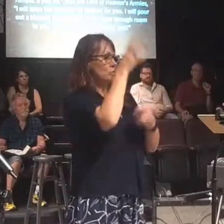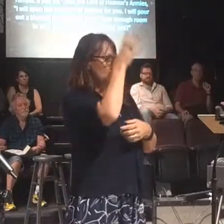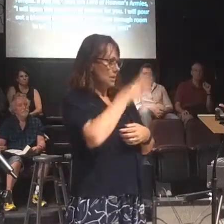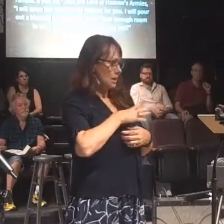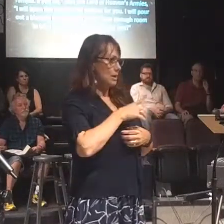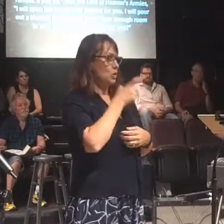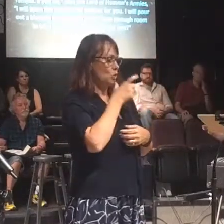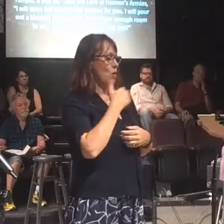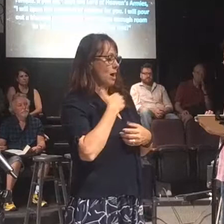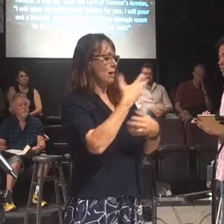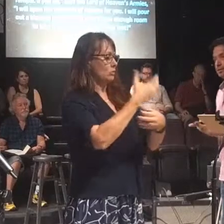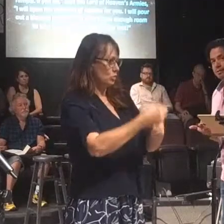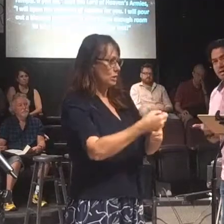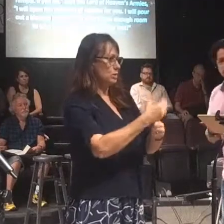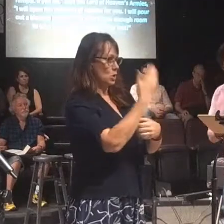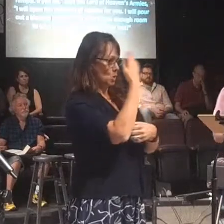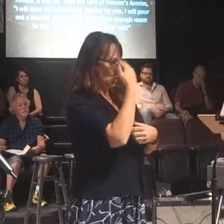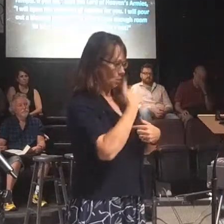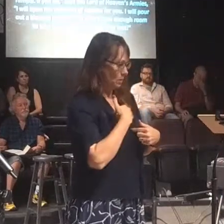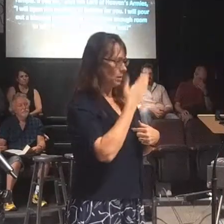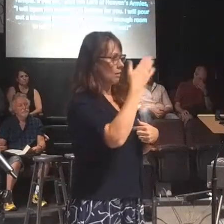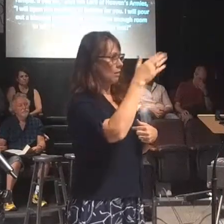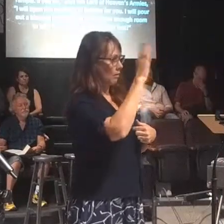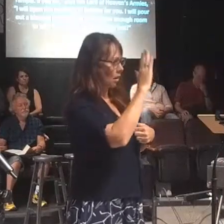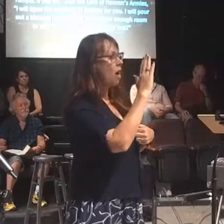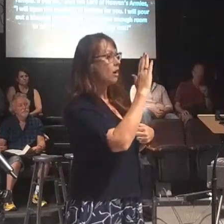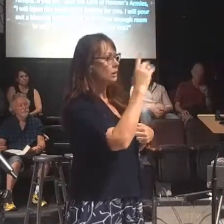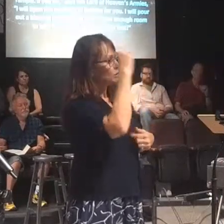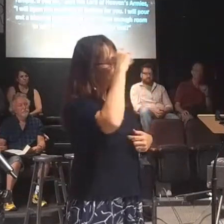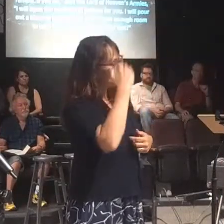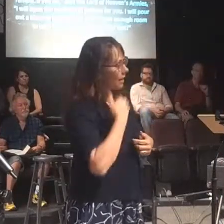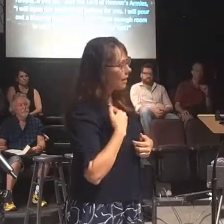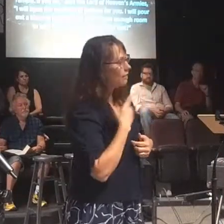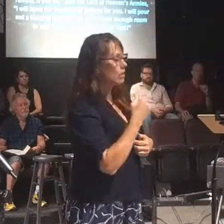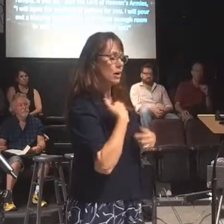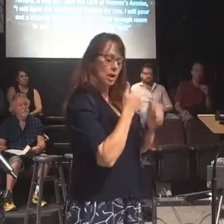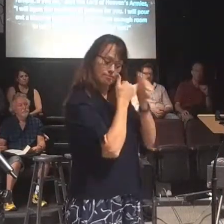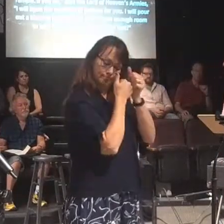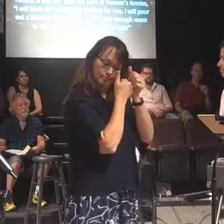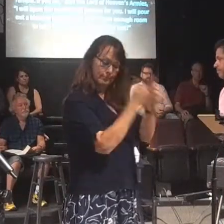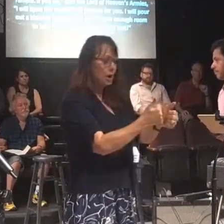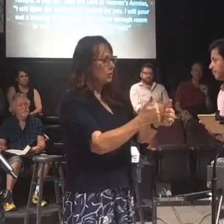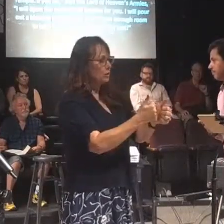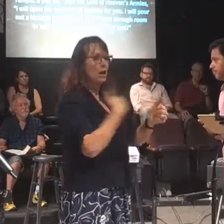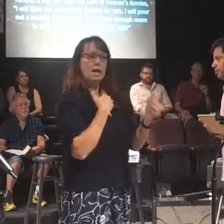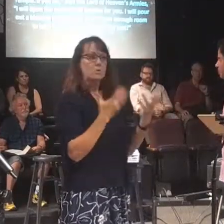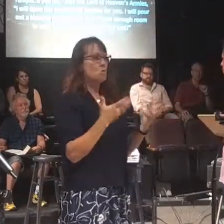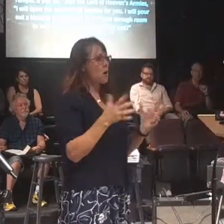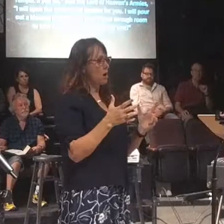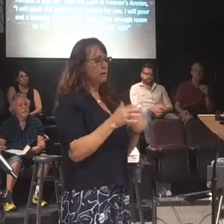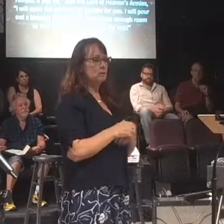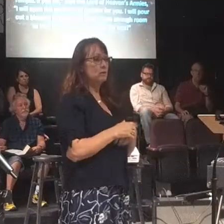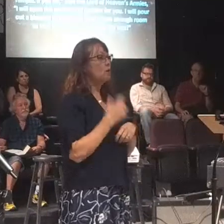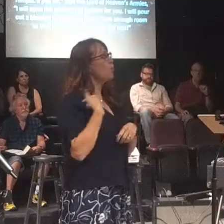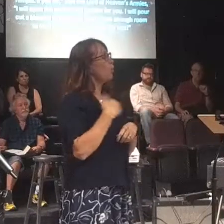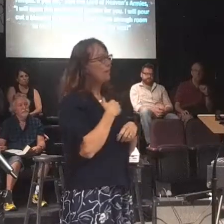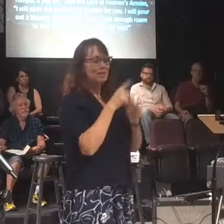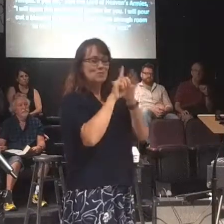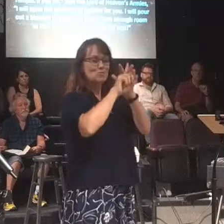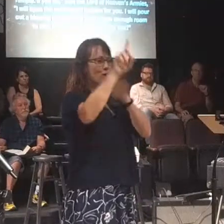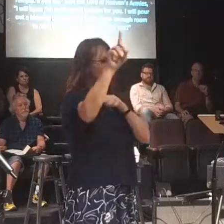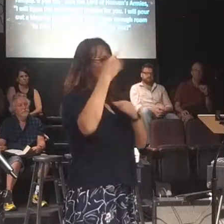me, that are godly, that have wisdom. And I stuck with it. I didn't run. We didn't go on an